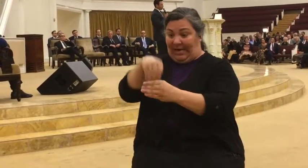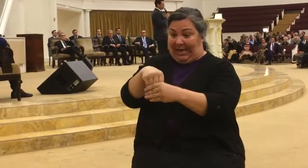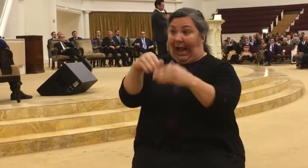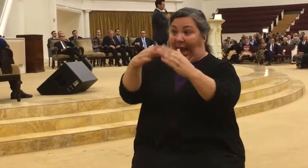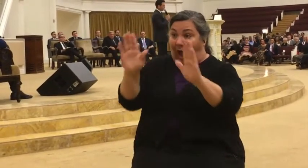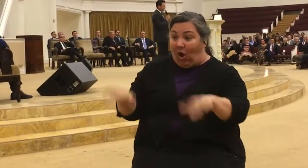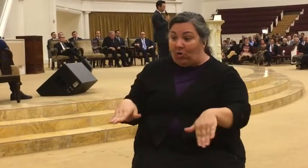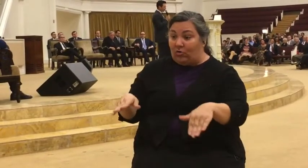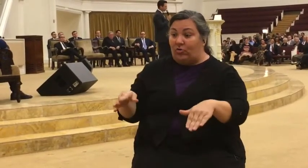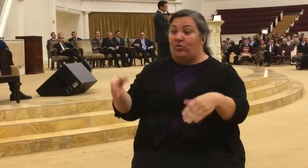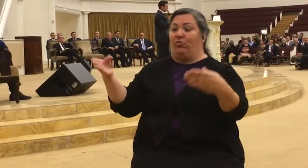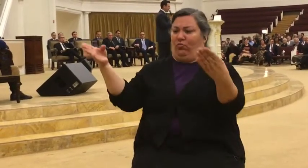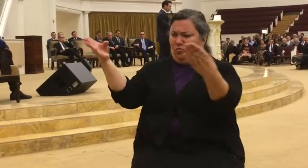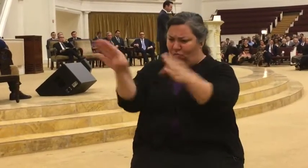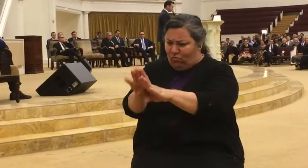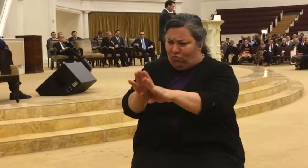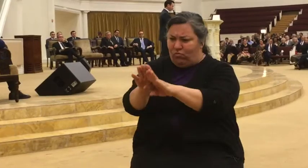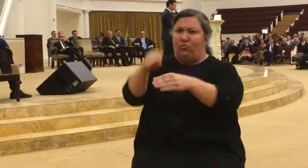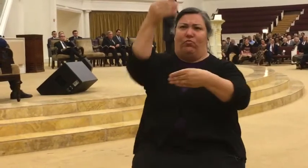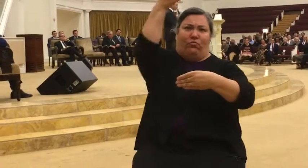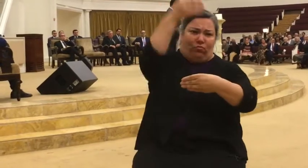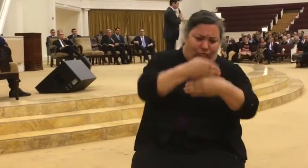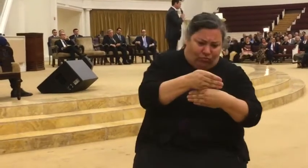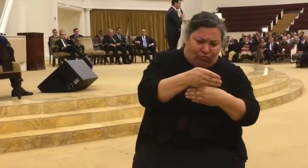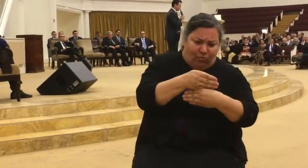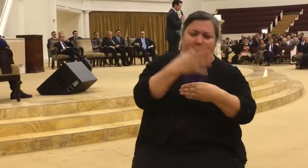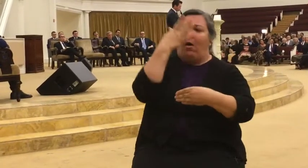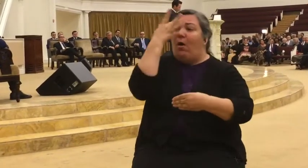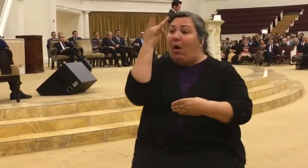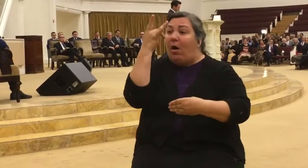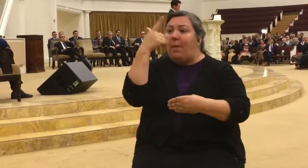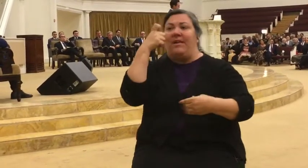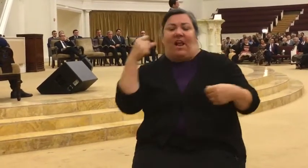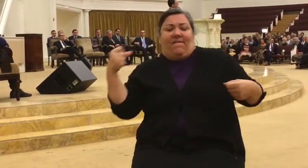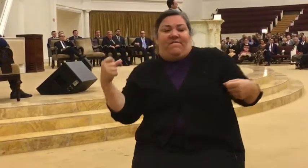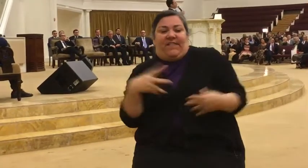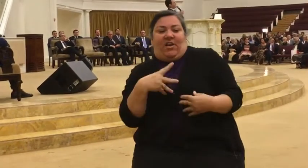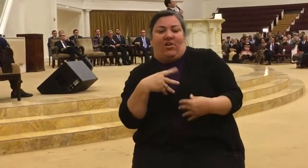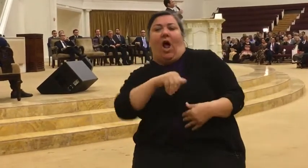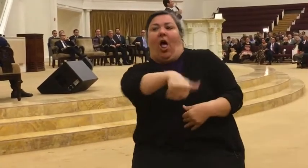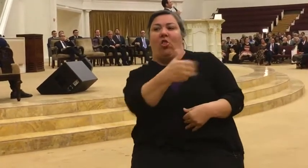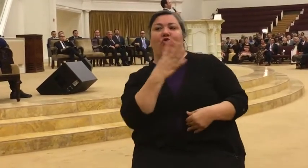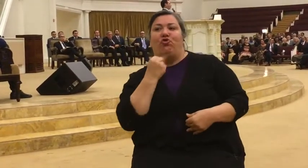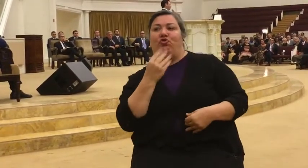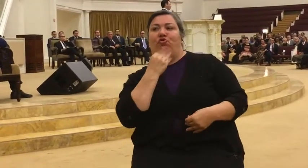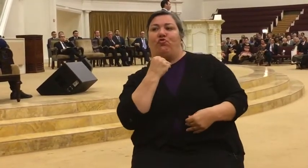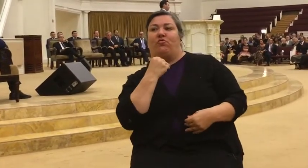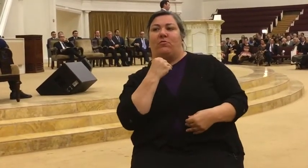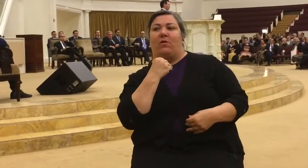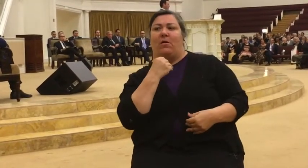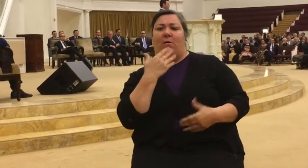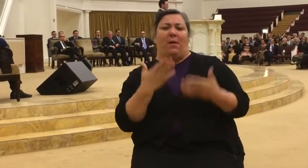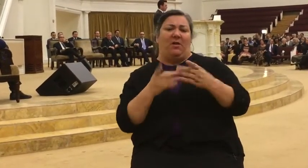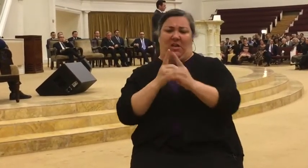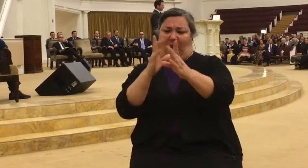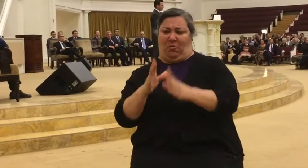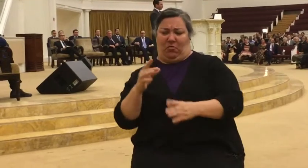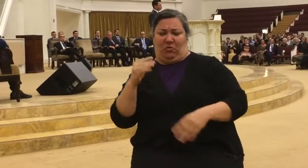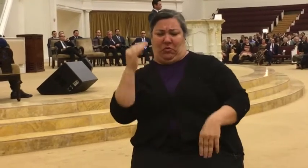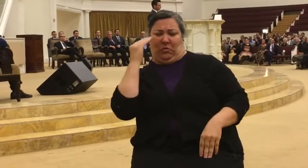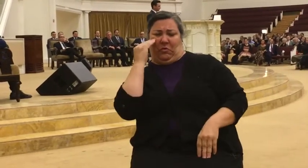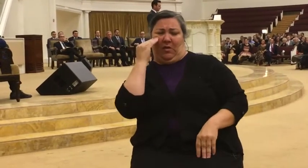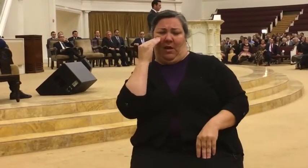door, pulled up the blinds. The Bible says, for fear of the Jews. Maybe they had already heard that they were